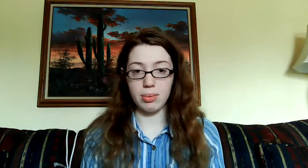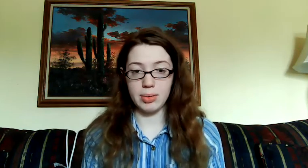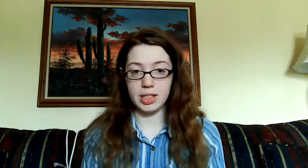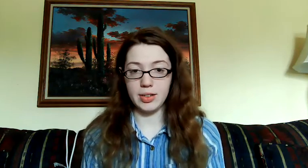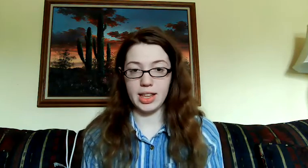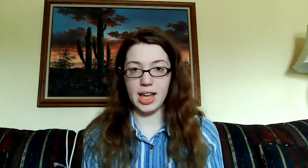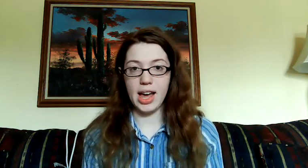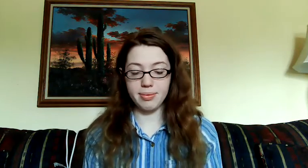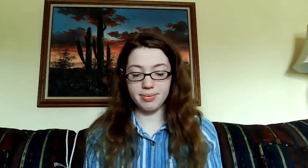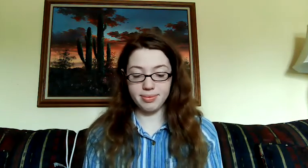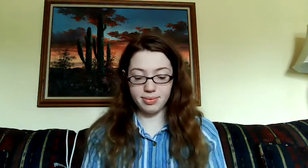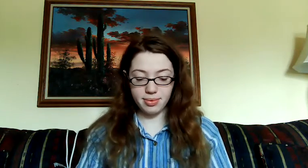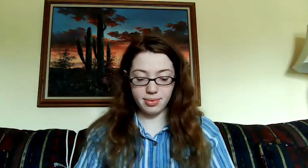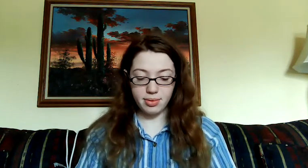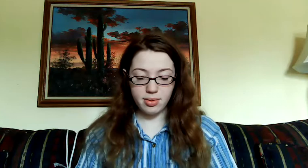doing that.